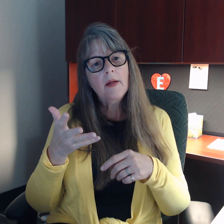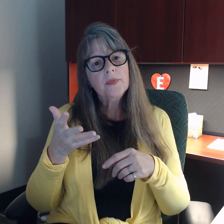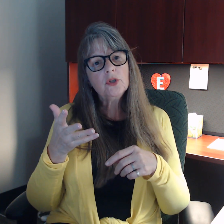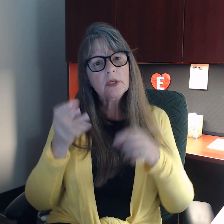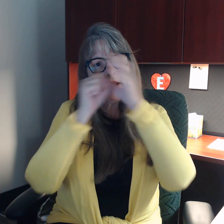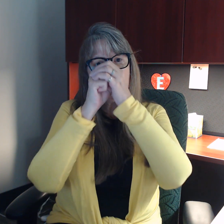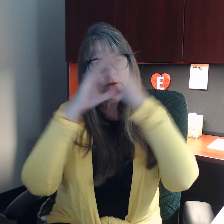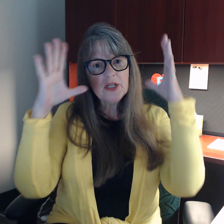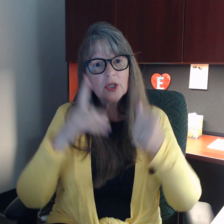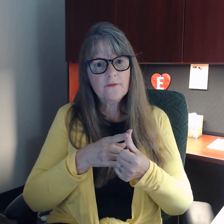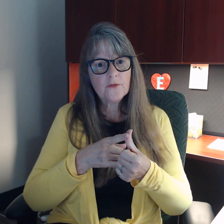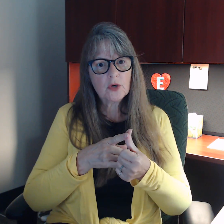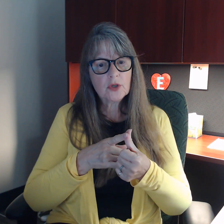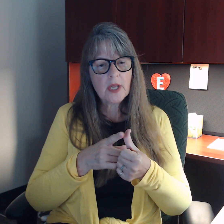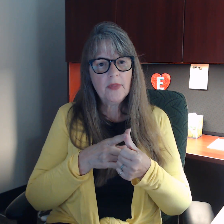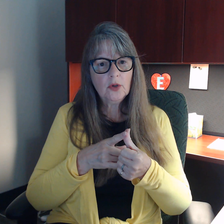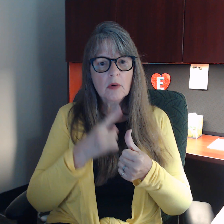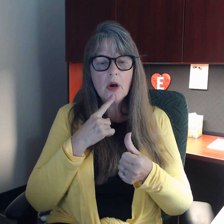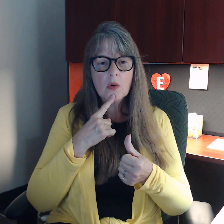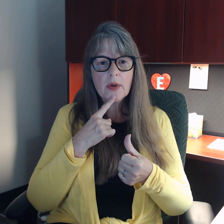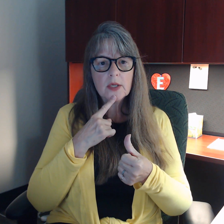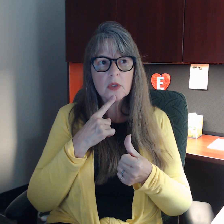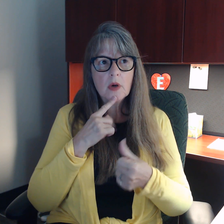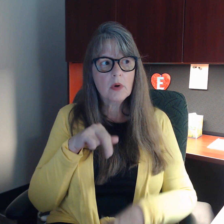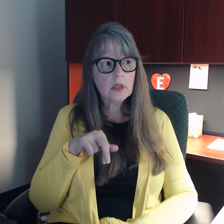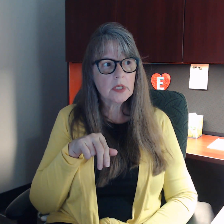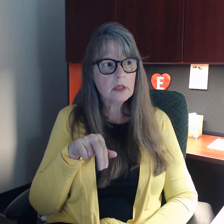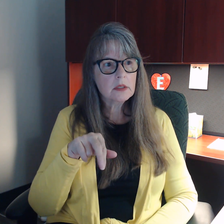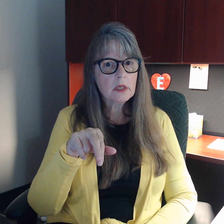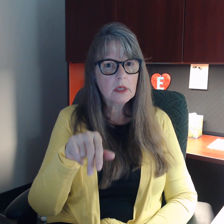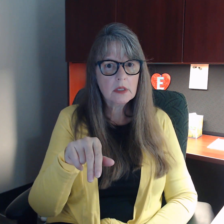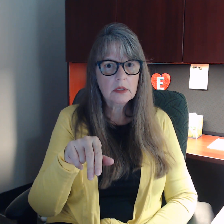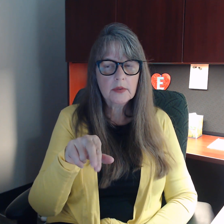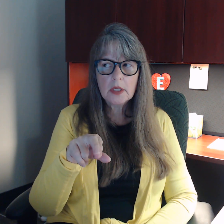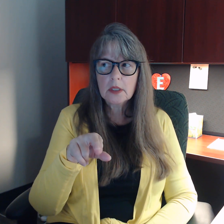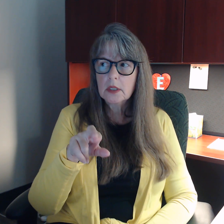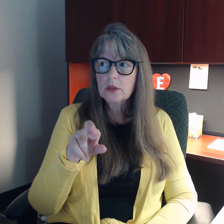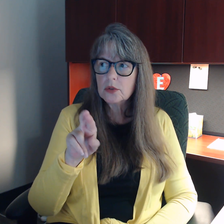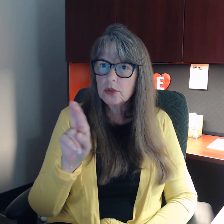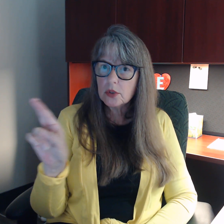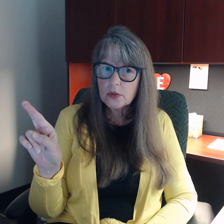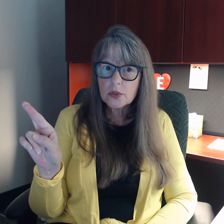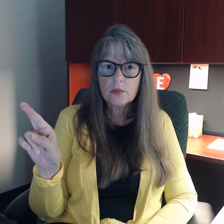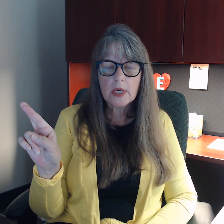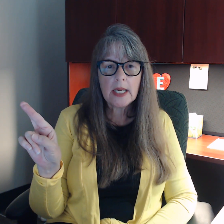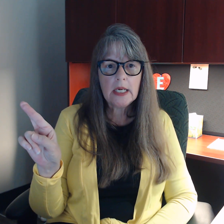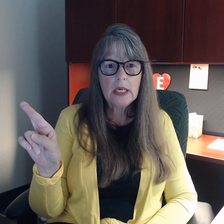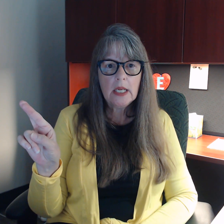then you need to envision it first. And then you go, oh, okay, so I walk down this hall, and then I turn to the right.